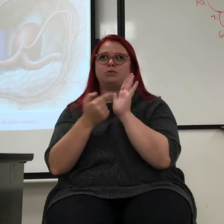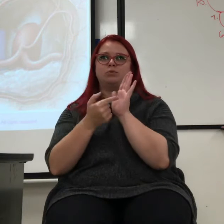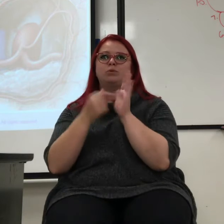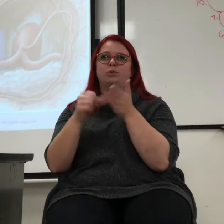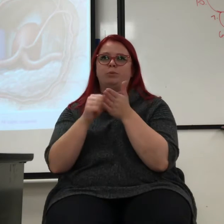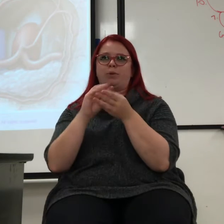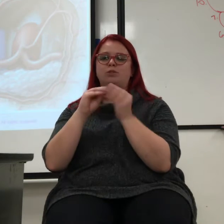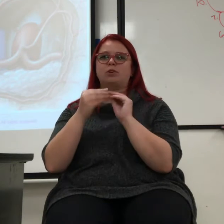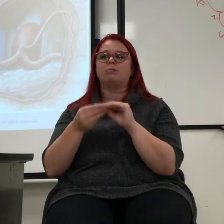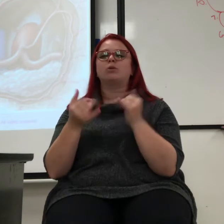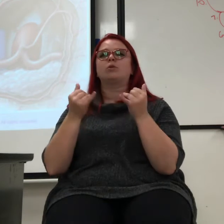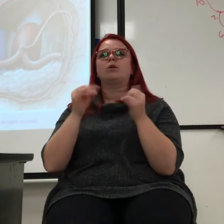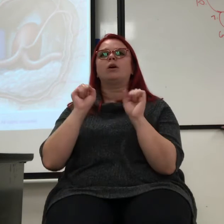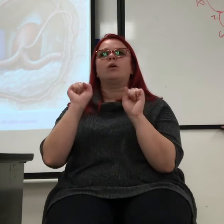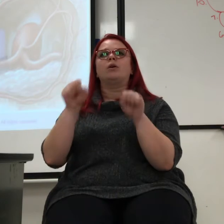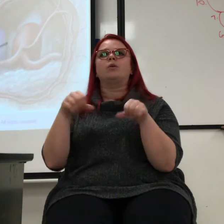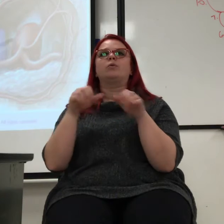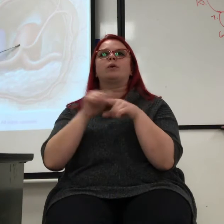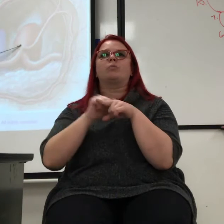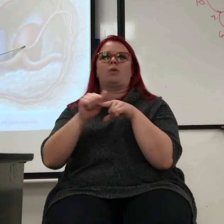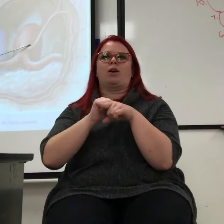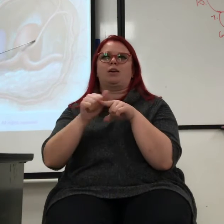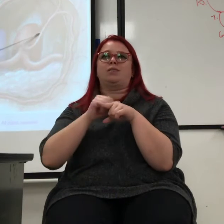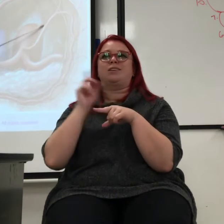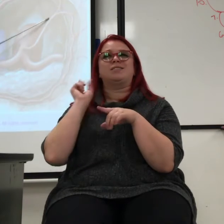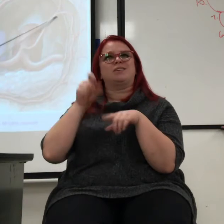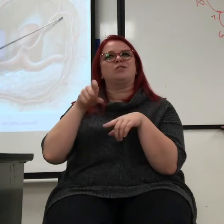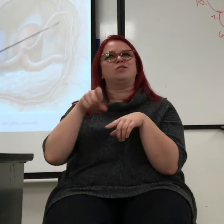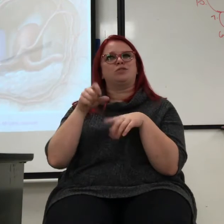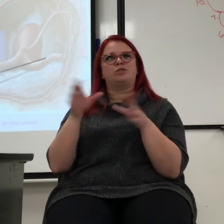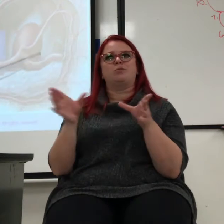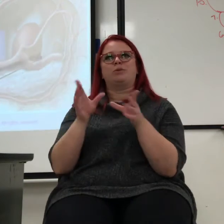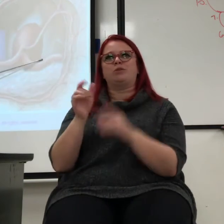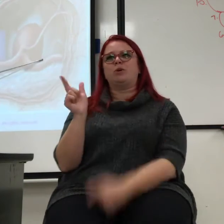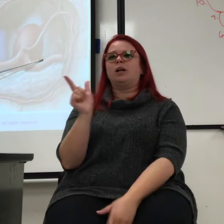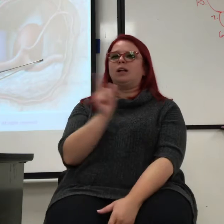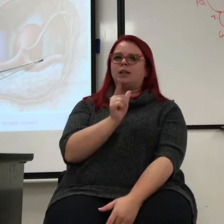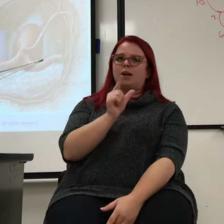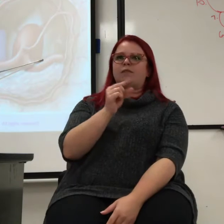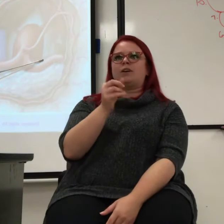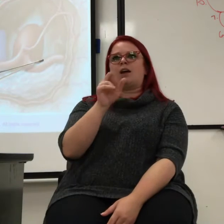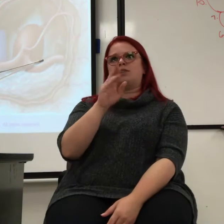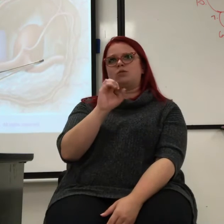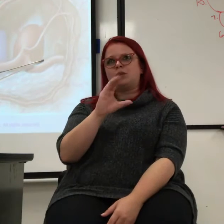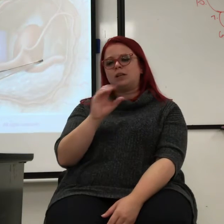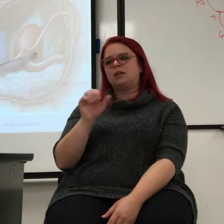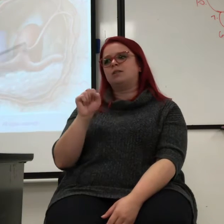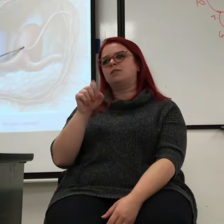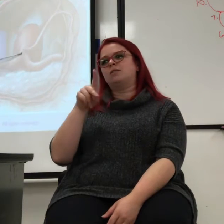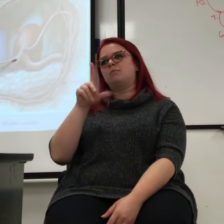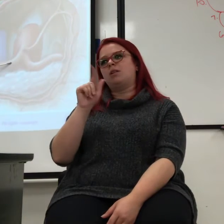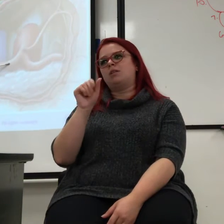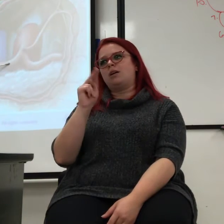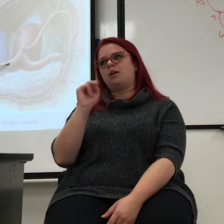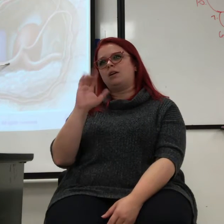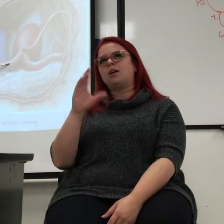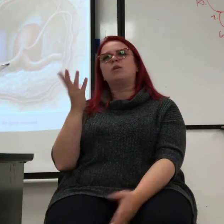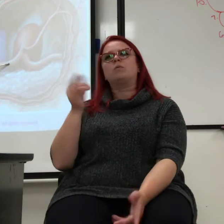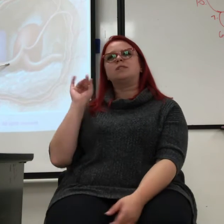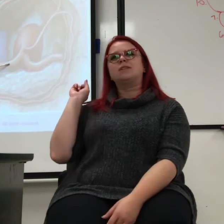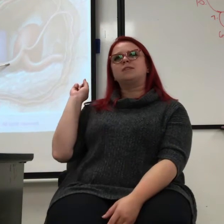Let's practice. Here's what you should be able to do. Okay. Oh yeah, left gastric, splenic. What's this